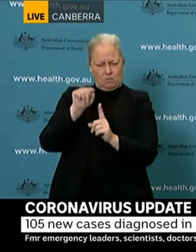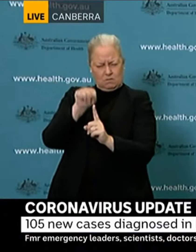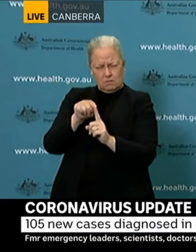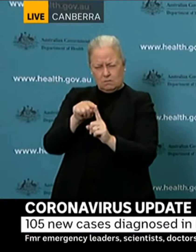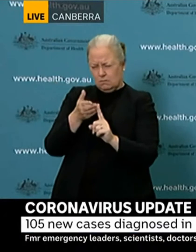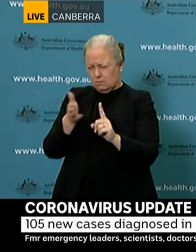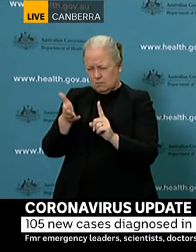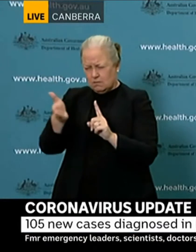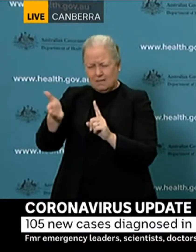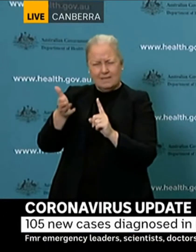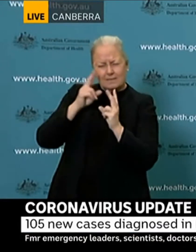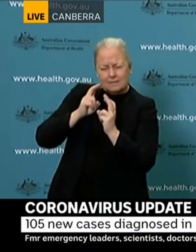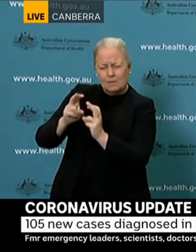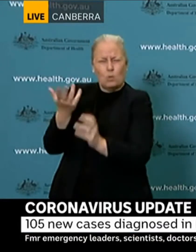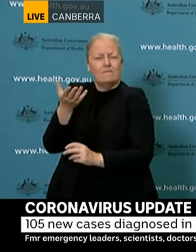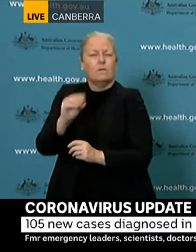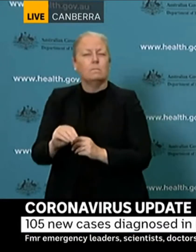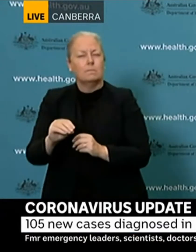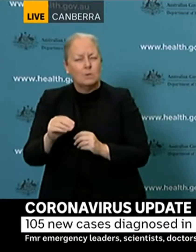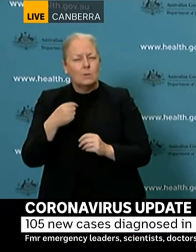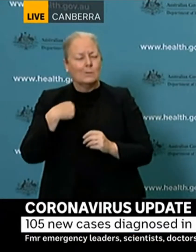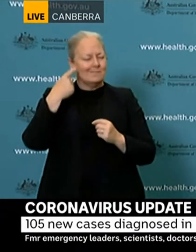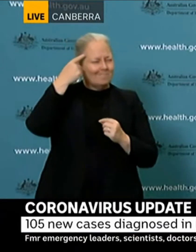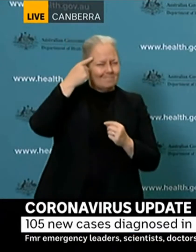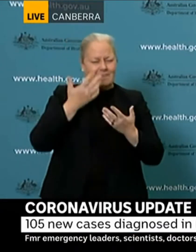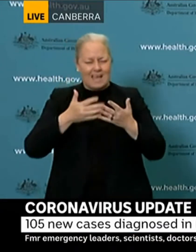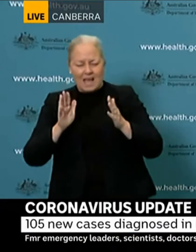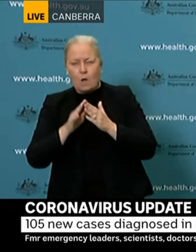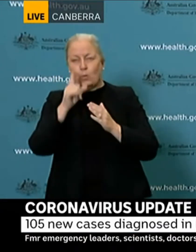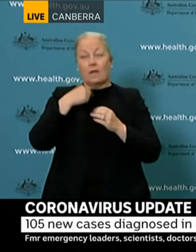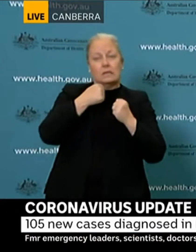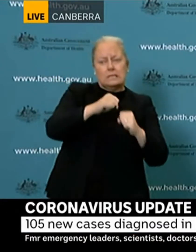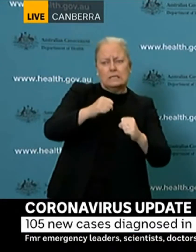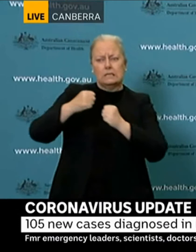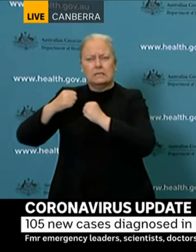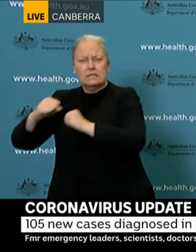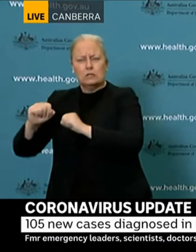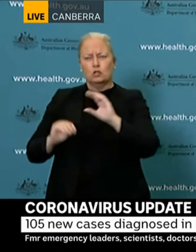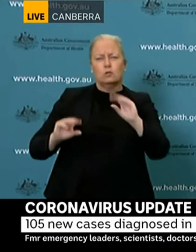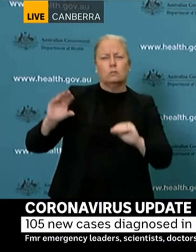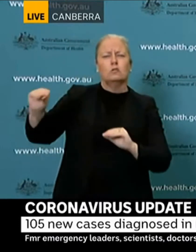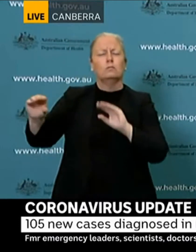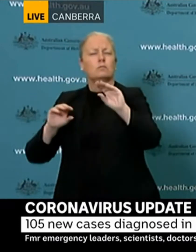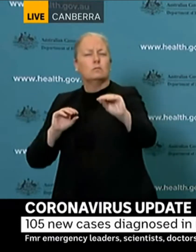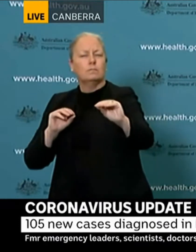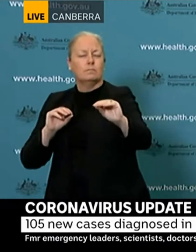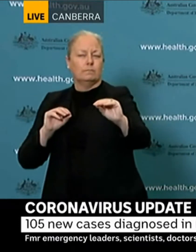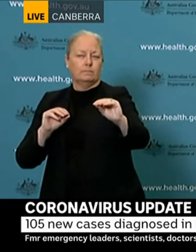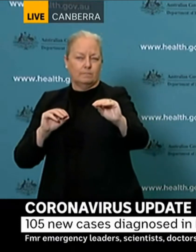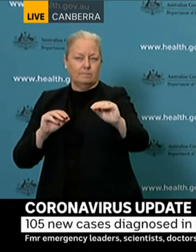and isolation of cases, thinking through the movement restrictions that have been introduced and strengthened